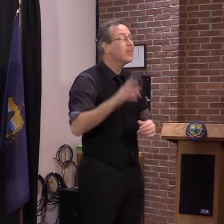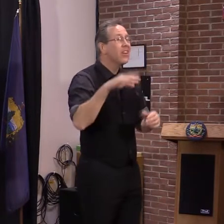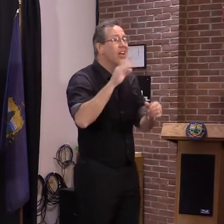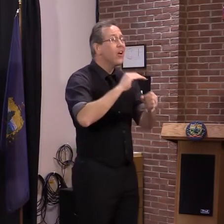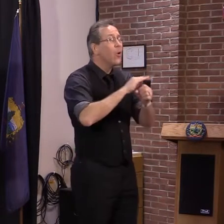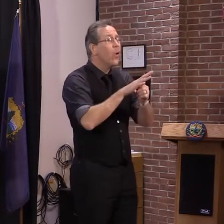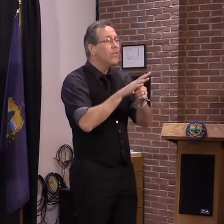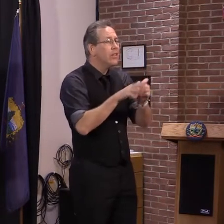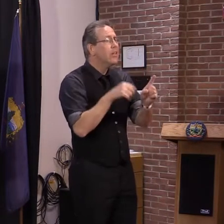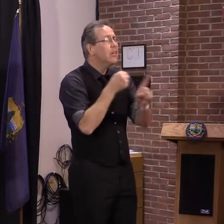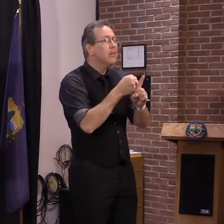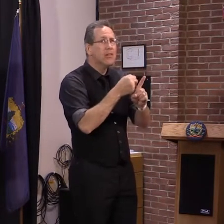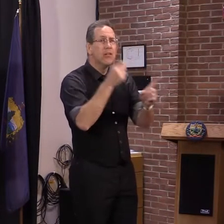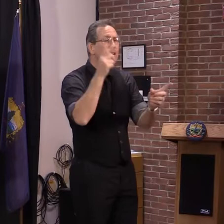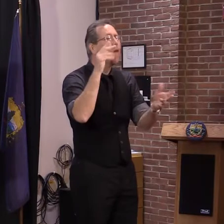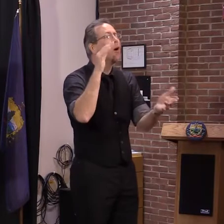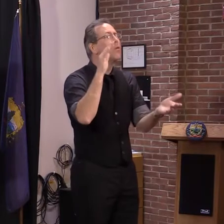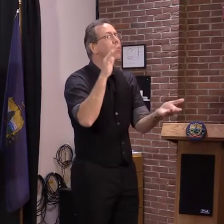move forward.